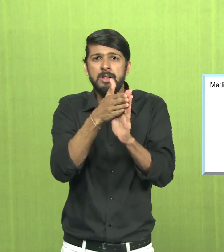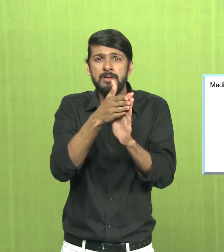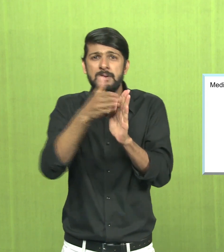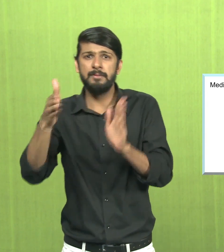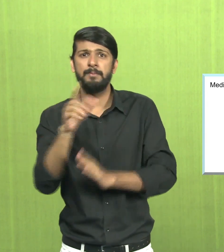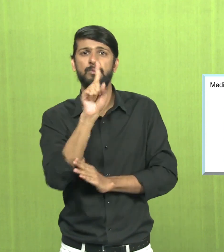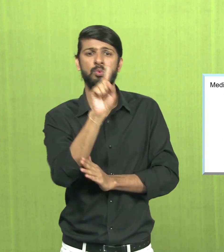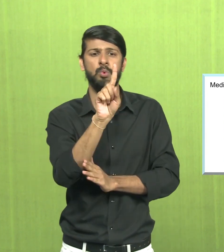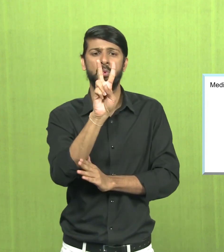1200 AD.